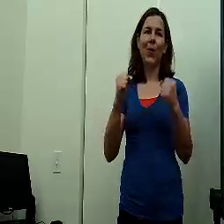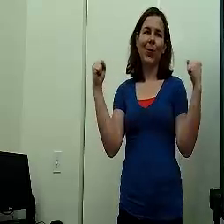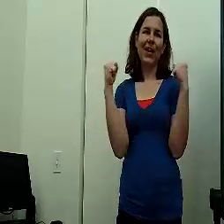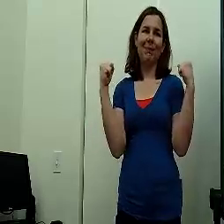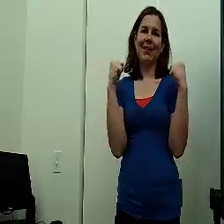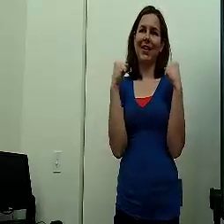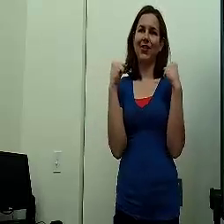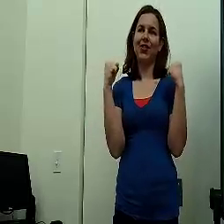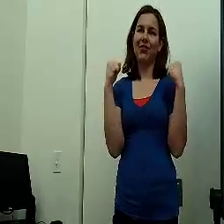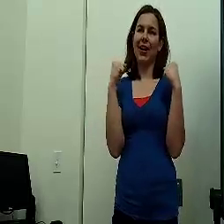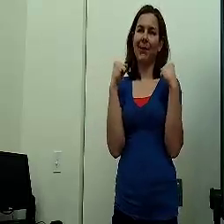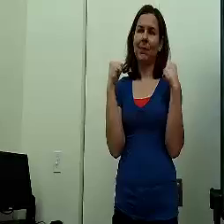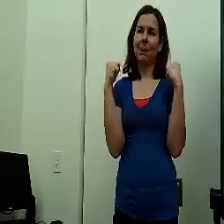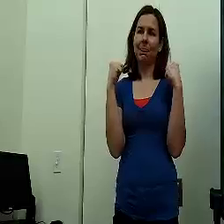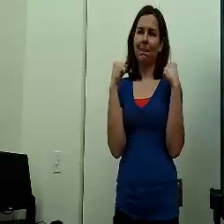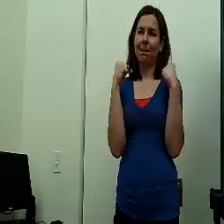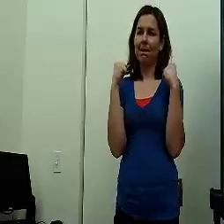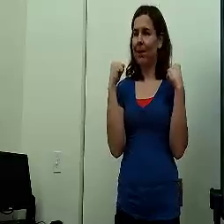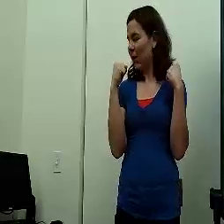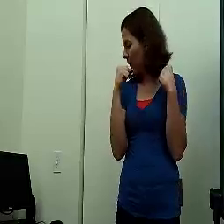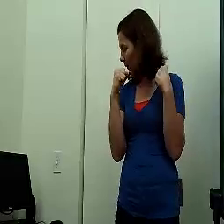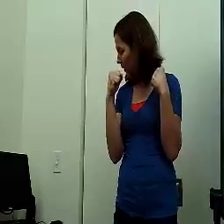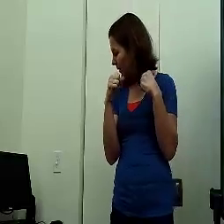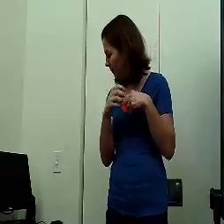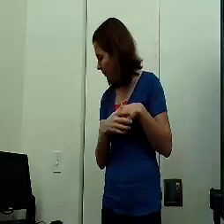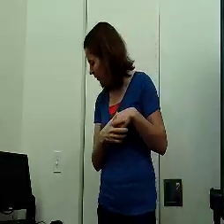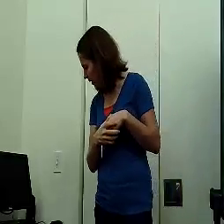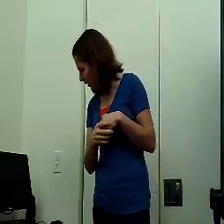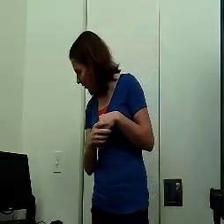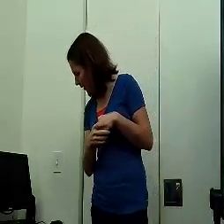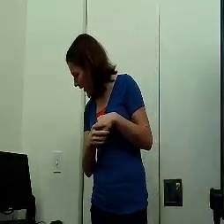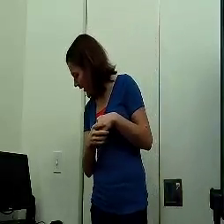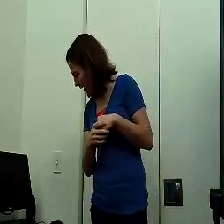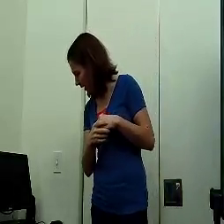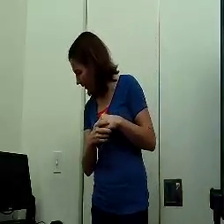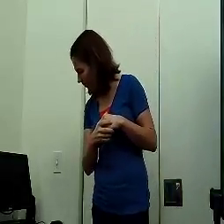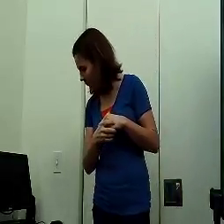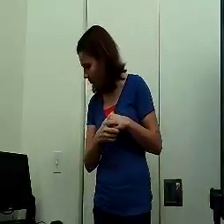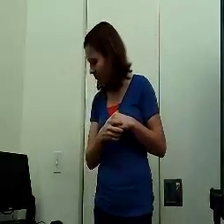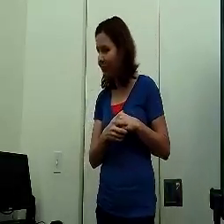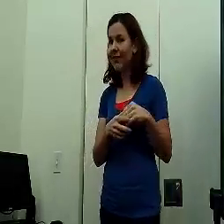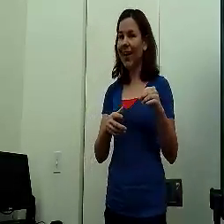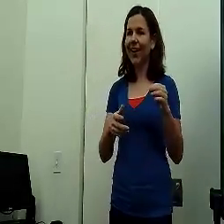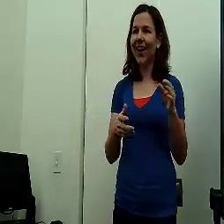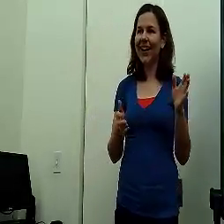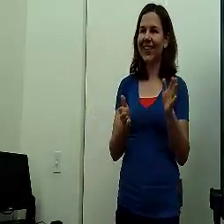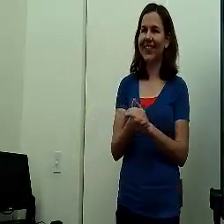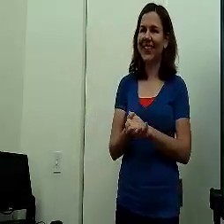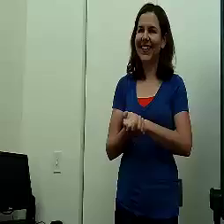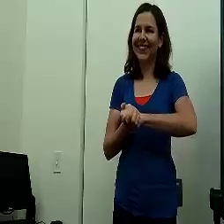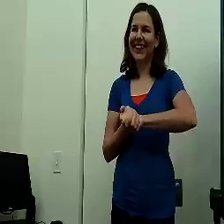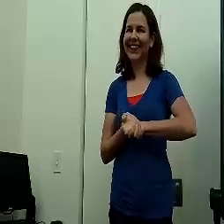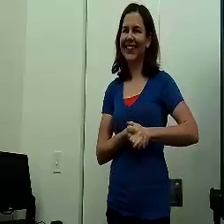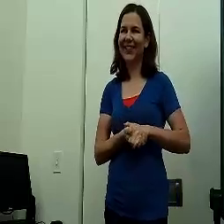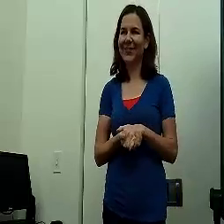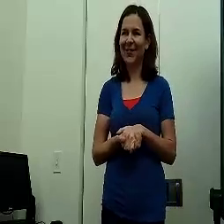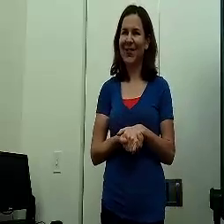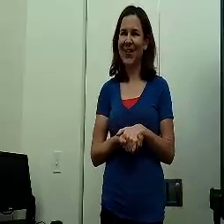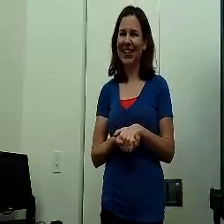Cold. Yeah, it's like you're shivering. Cold. Okay. All right, here's another one. See if you remember from last